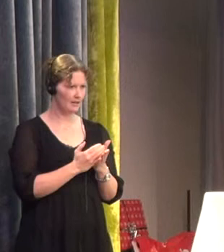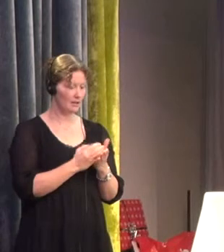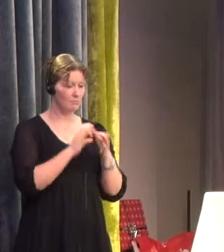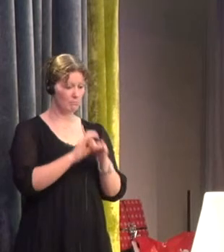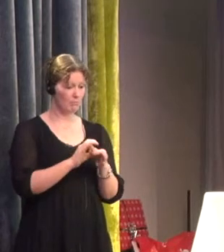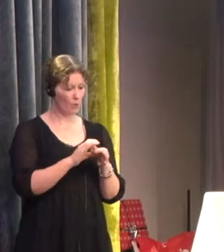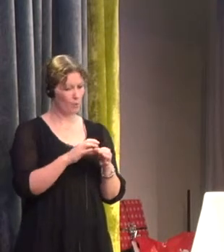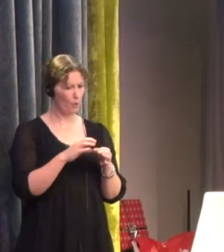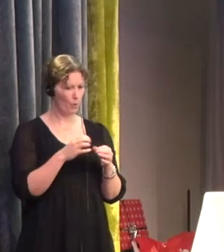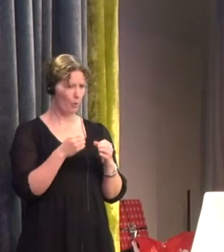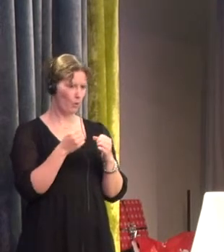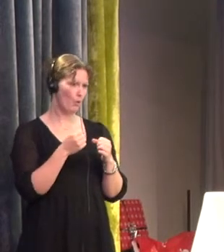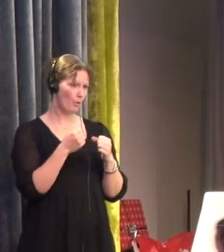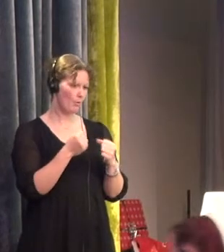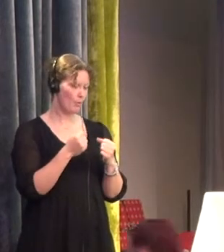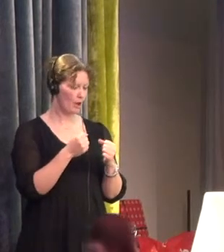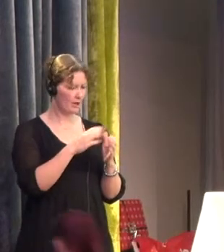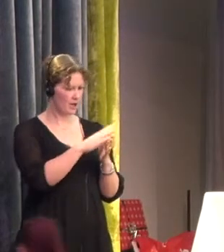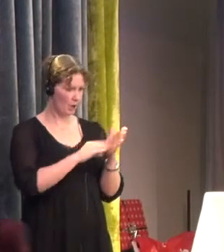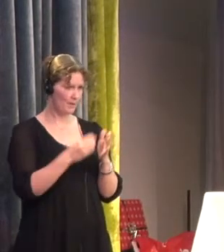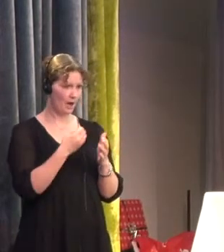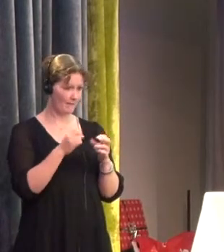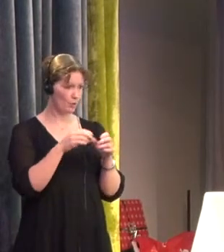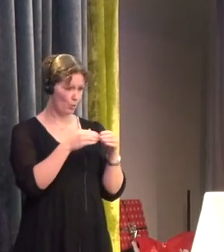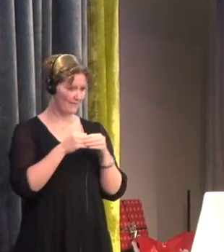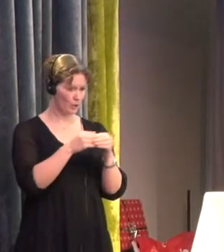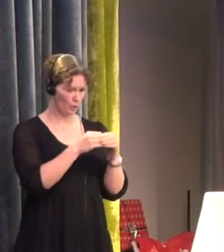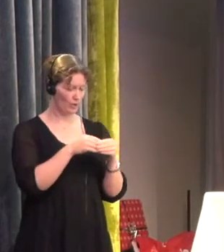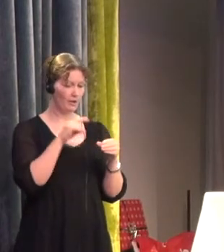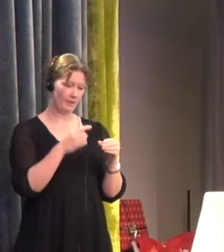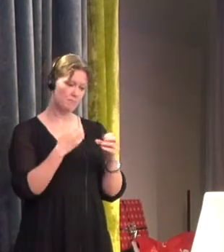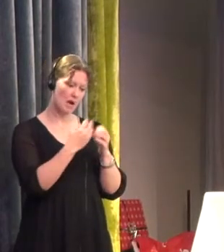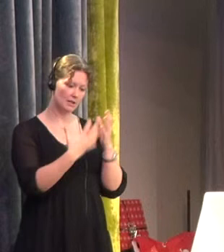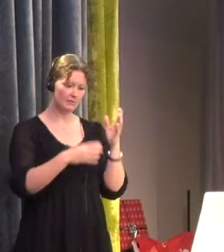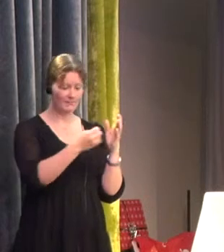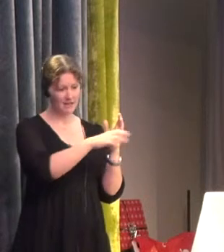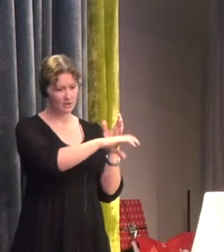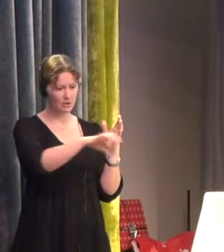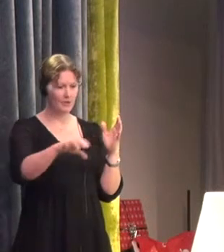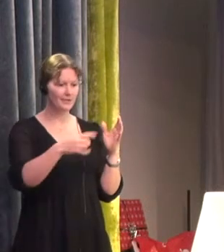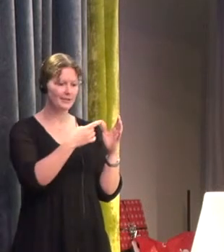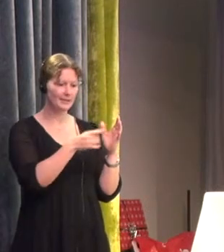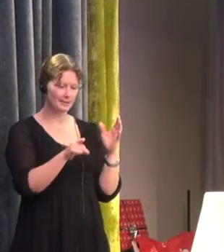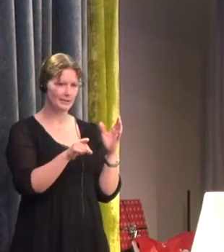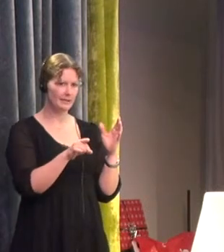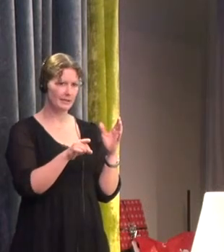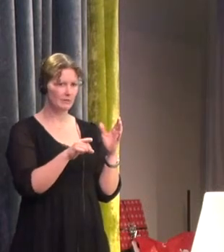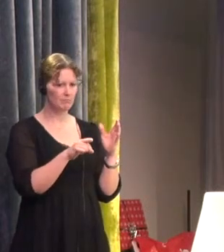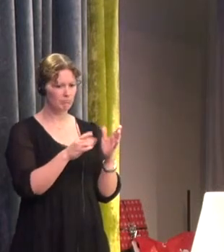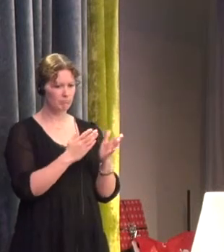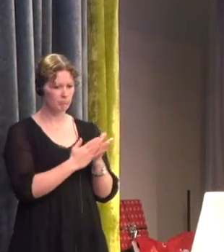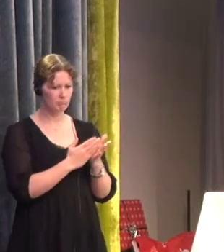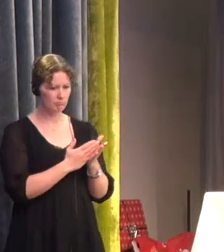CRPD, every state that has ratified the CRPD within the first 3 years needs to file a state report to this